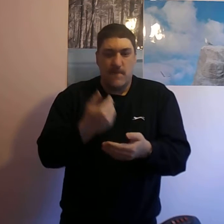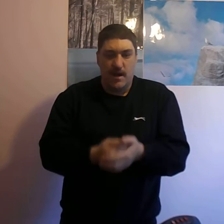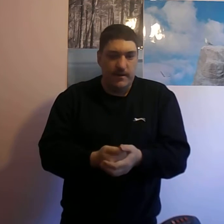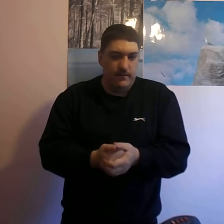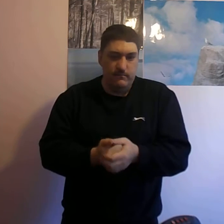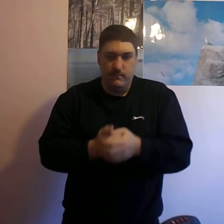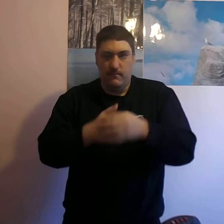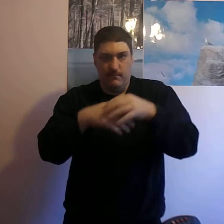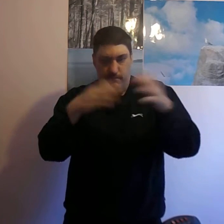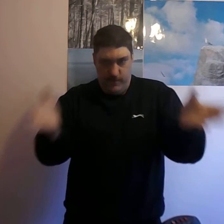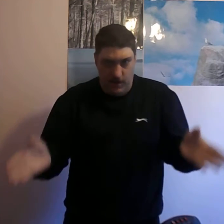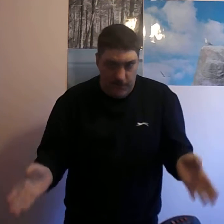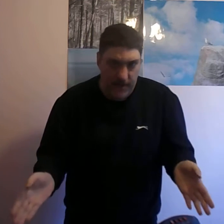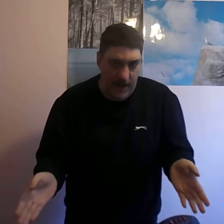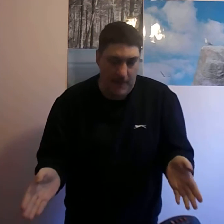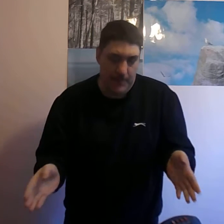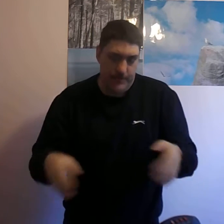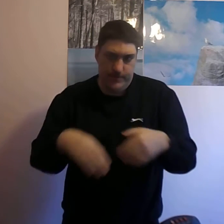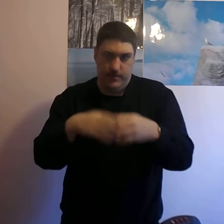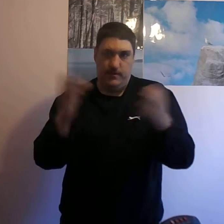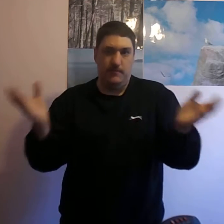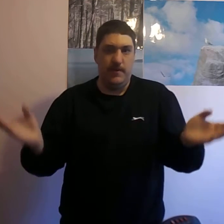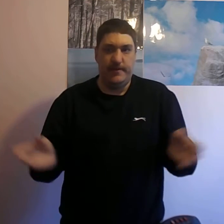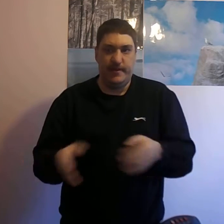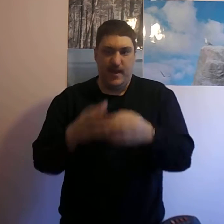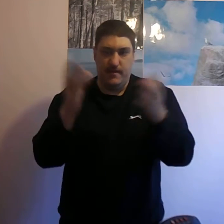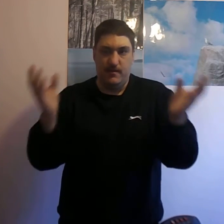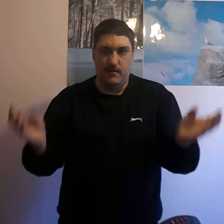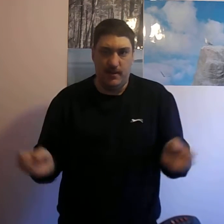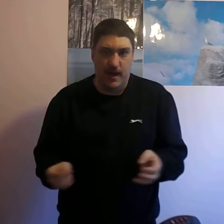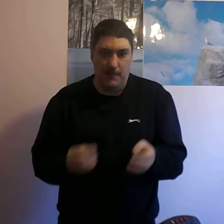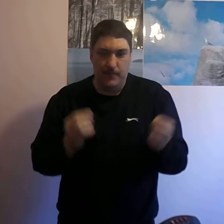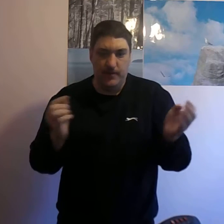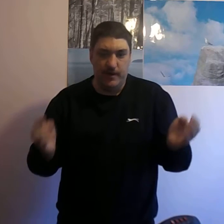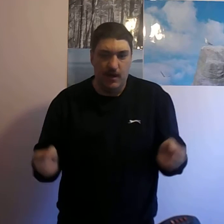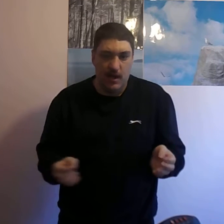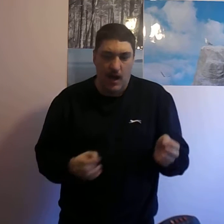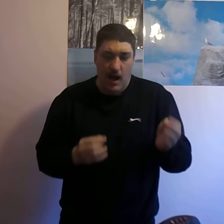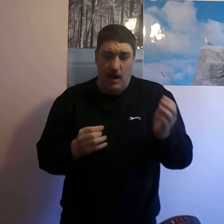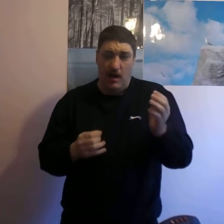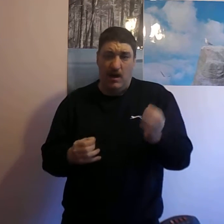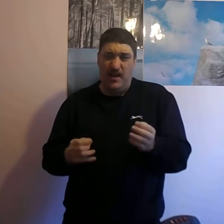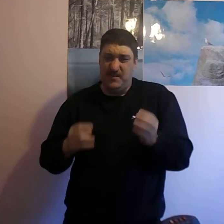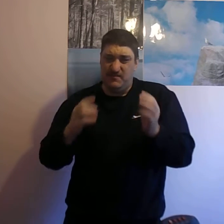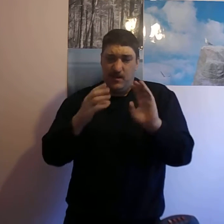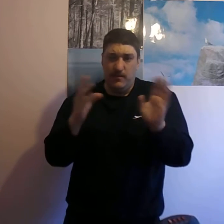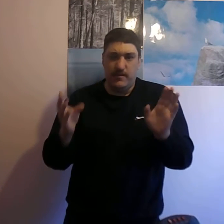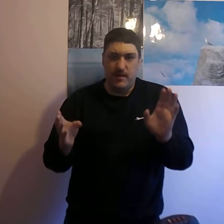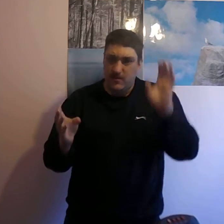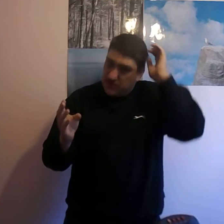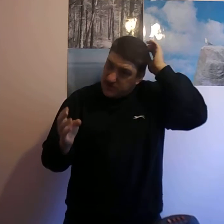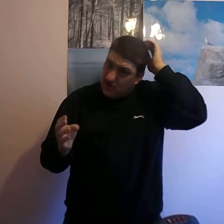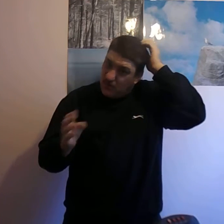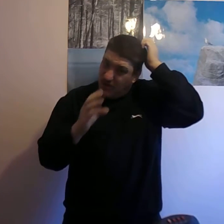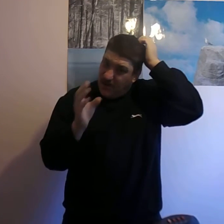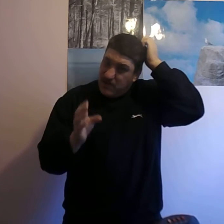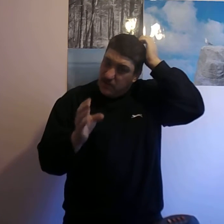and something happened, the big disaster that happened. I don't really want to say too much on what it was